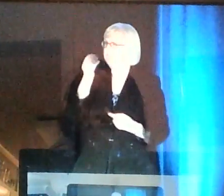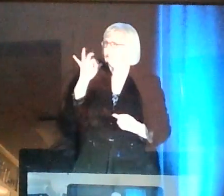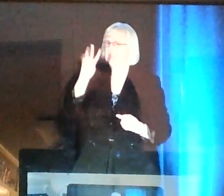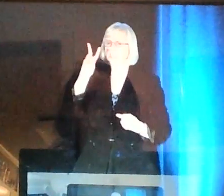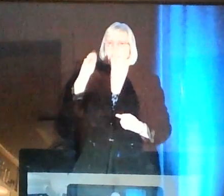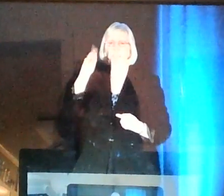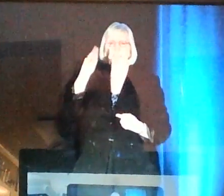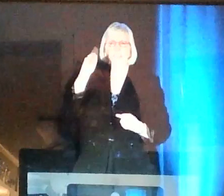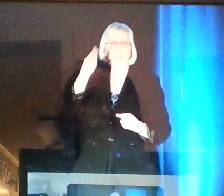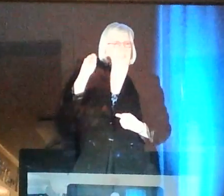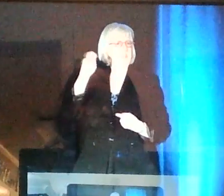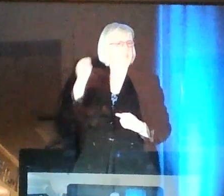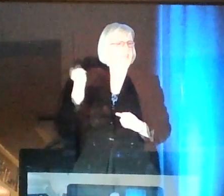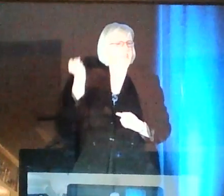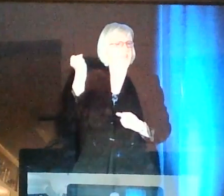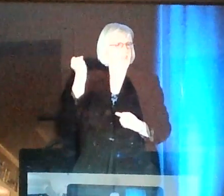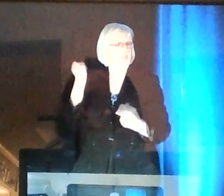Research has been done since the 60s,